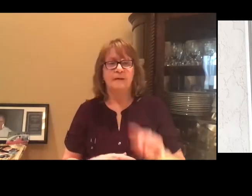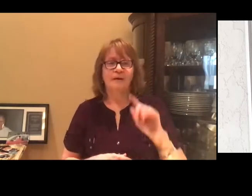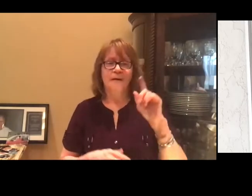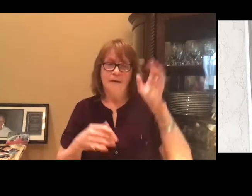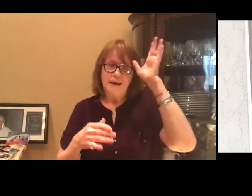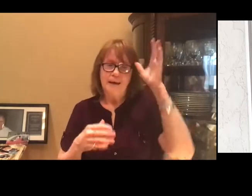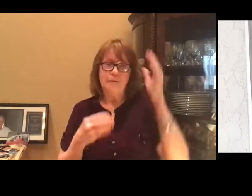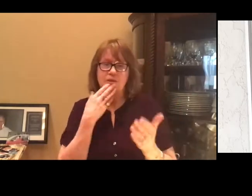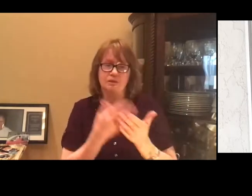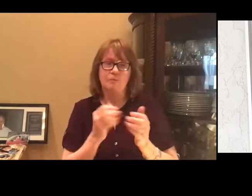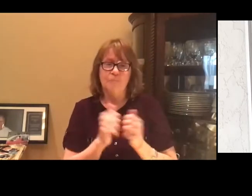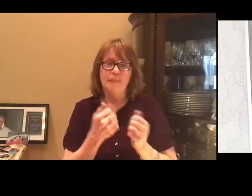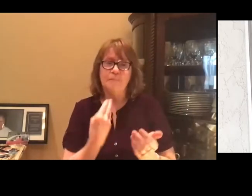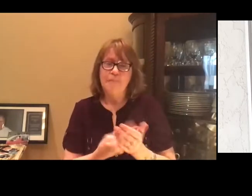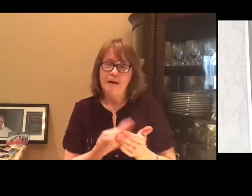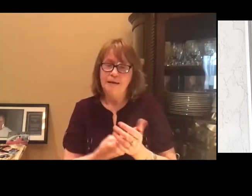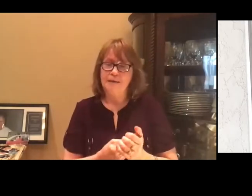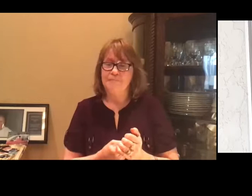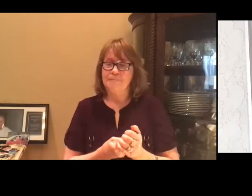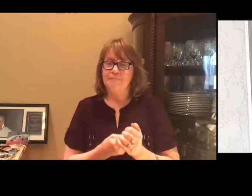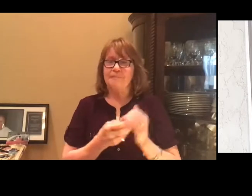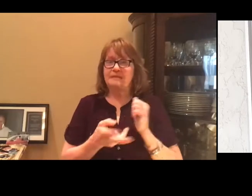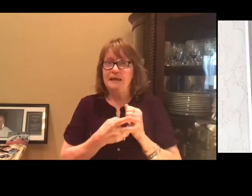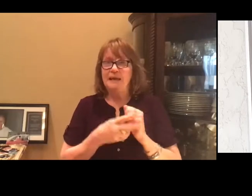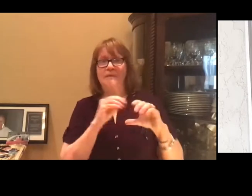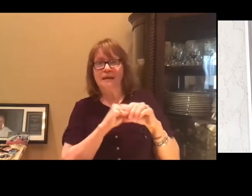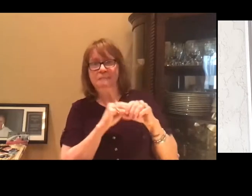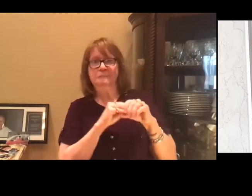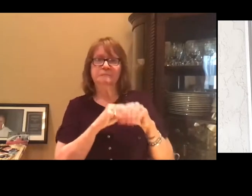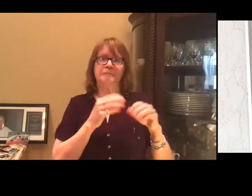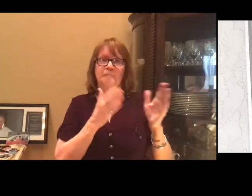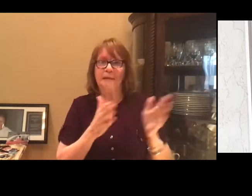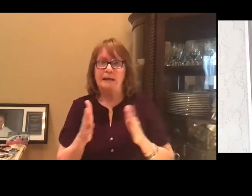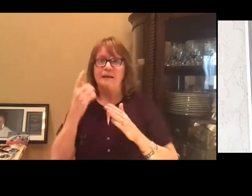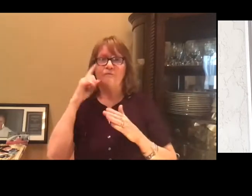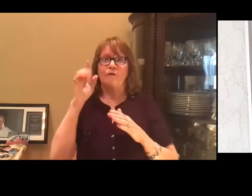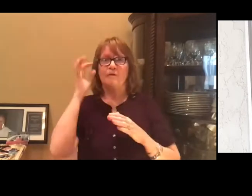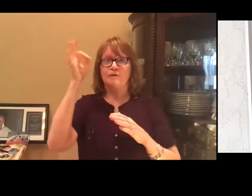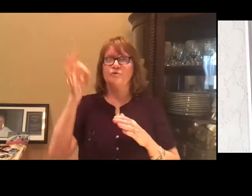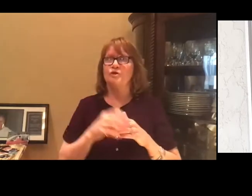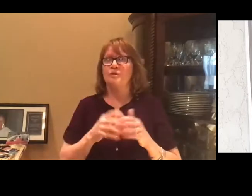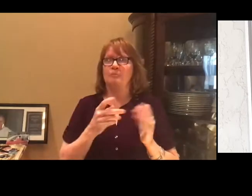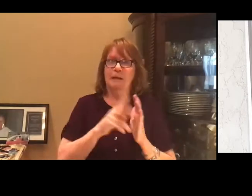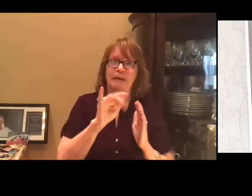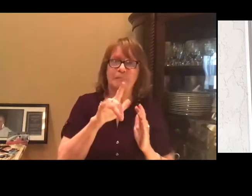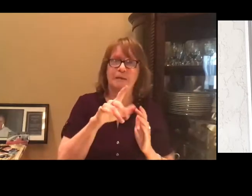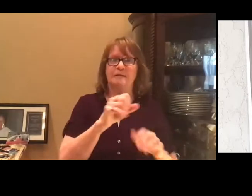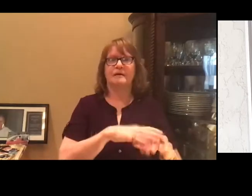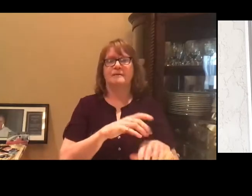budgeting, saving, planning for the future. My mom will be well taken care of,